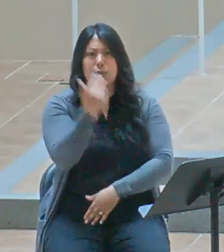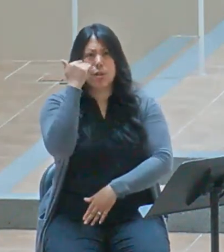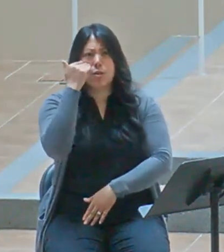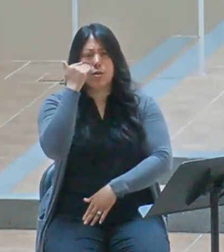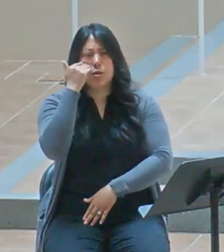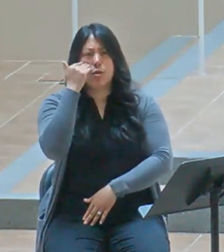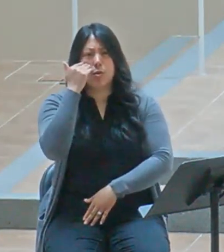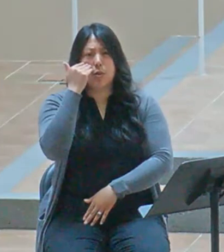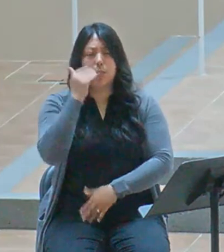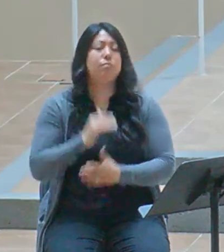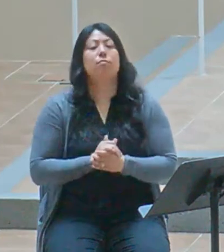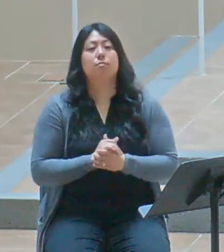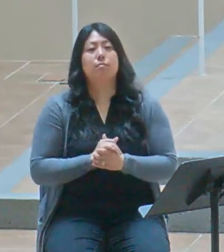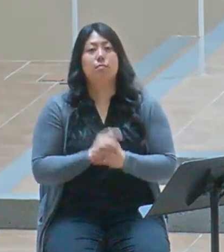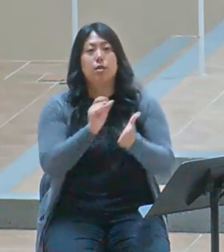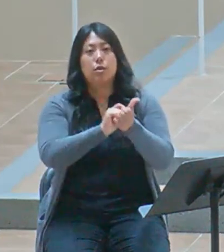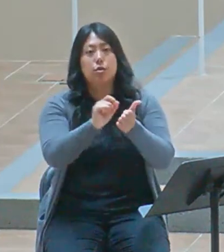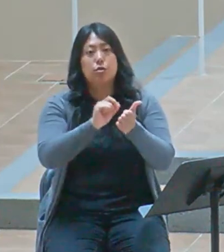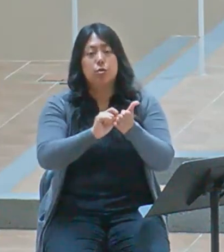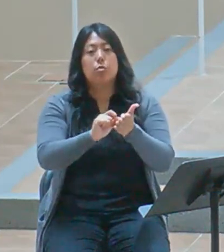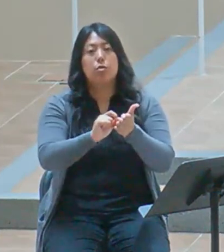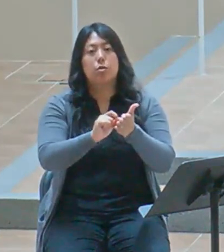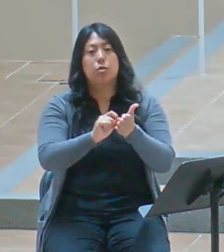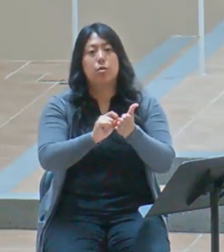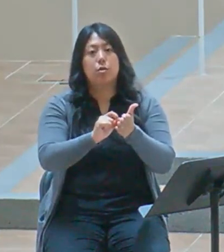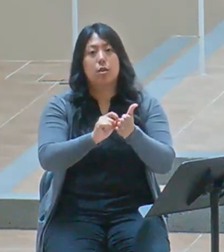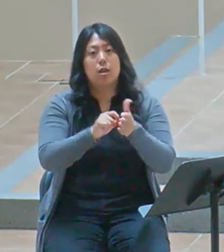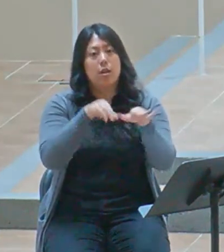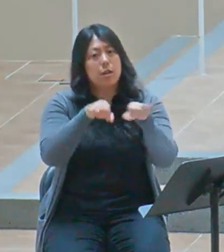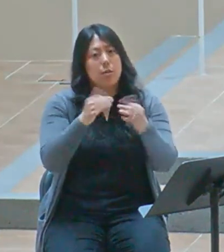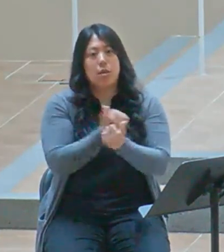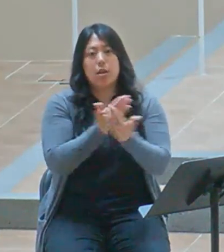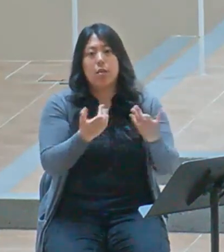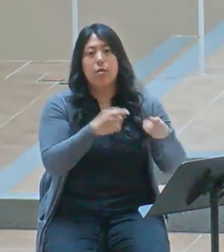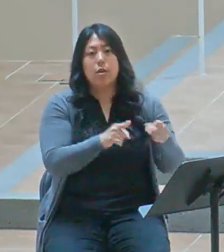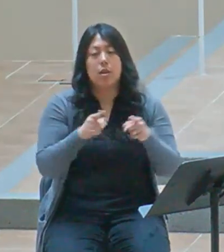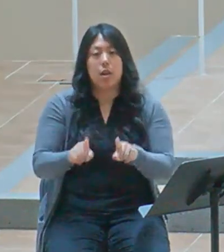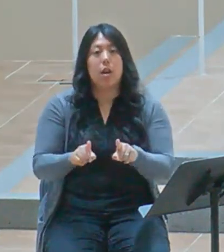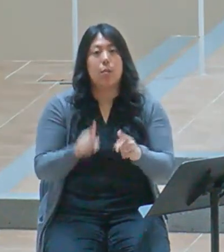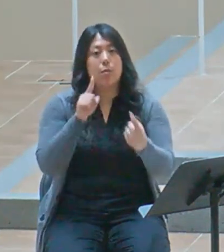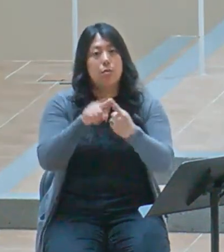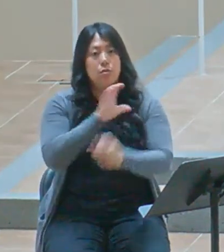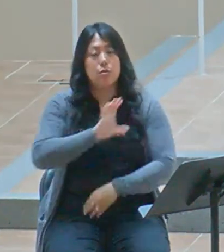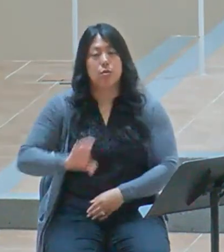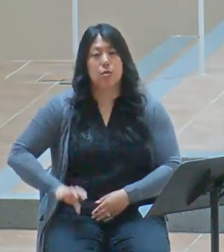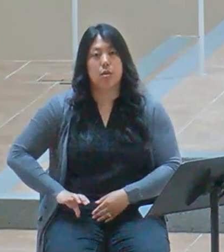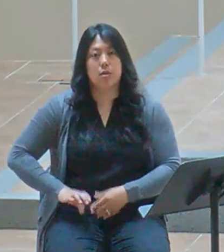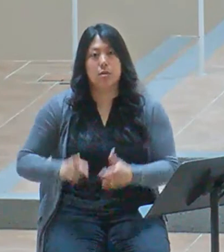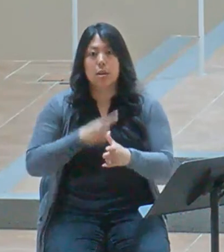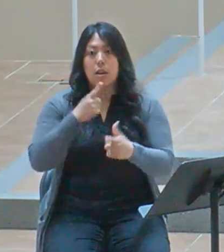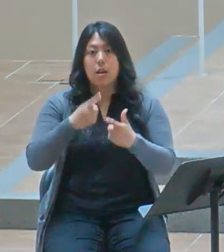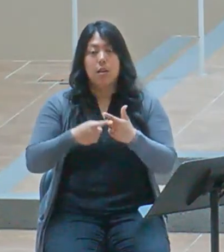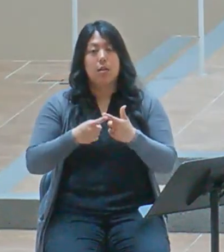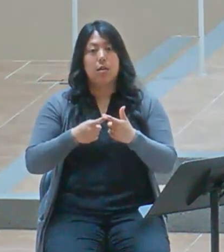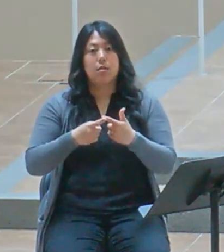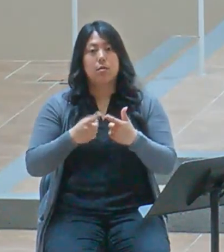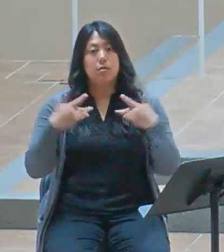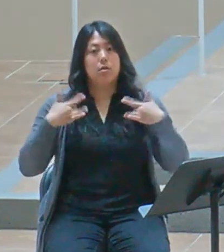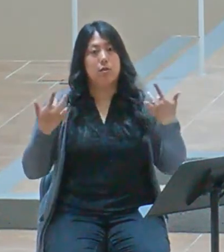well, the scripture that points to Christ. And then, breaking bread with